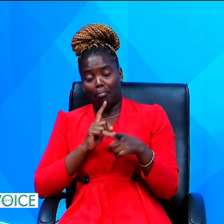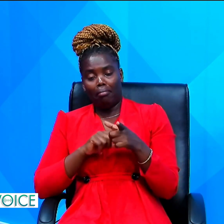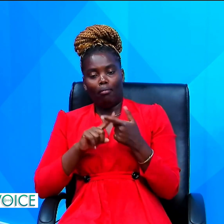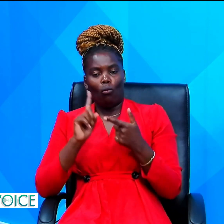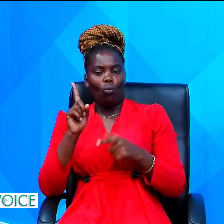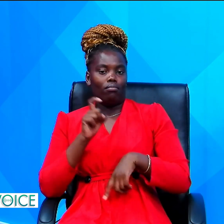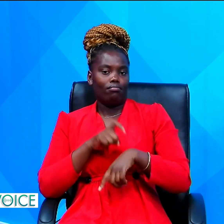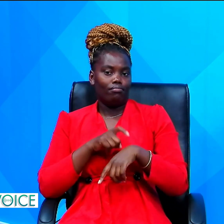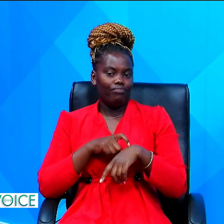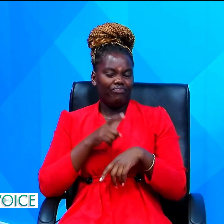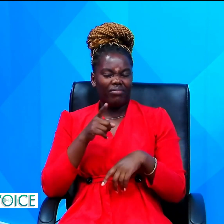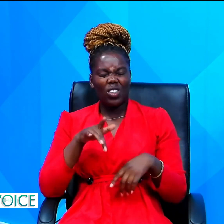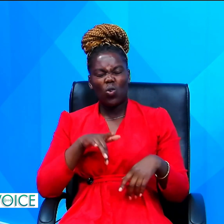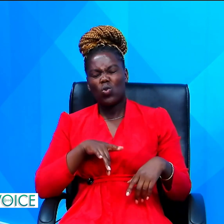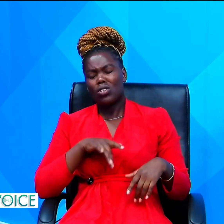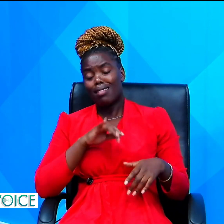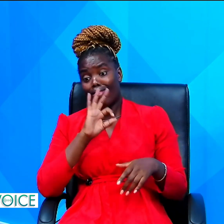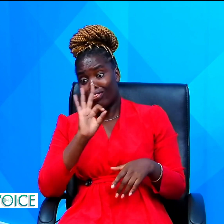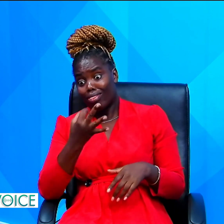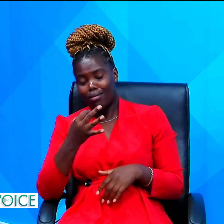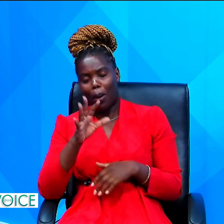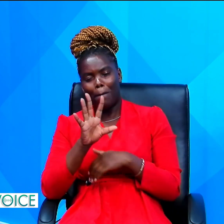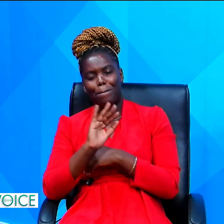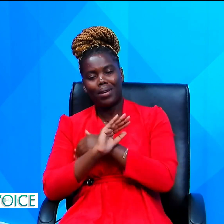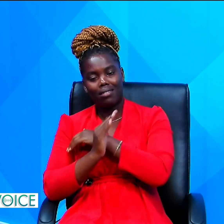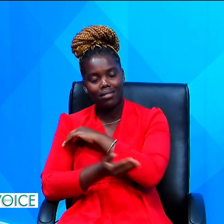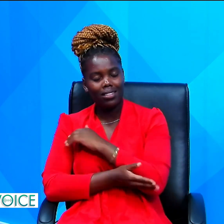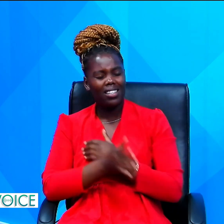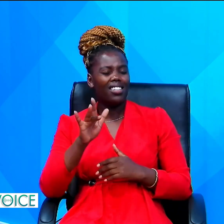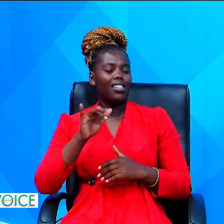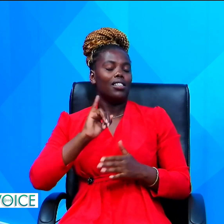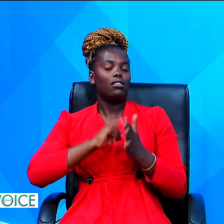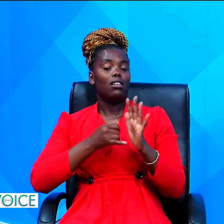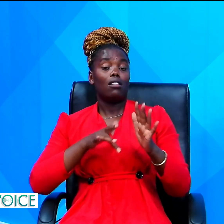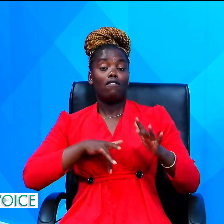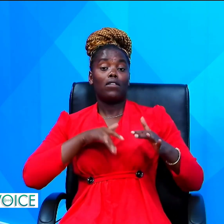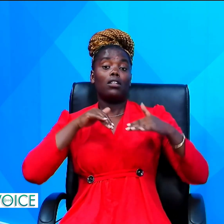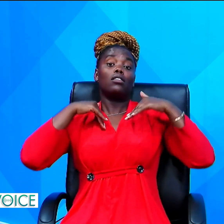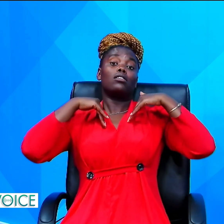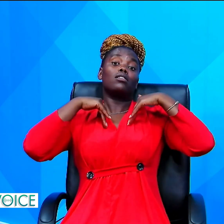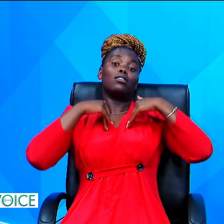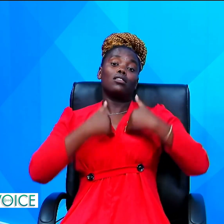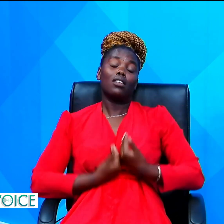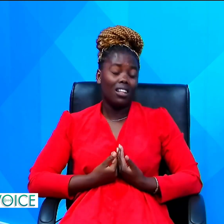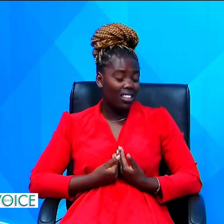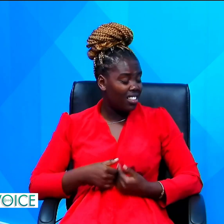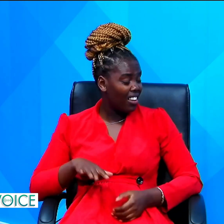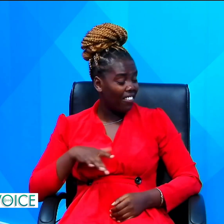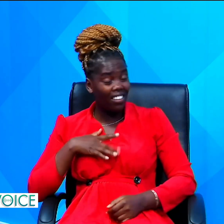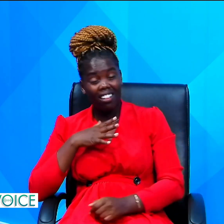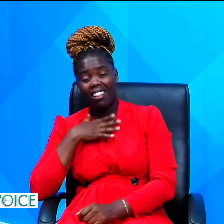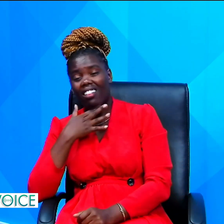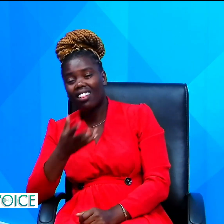We have one lady who was 27 years old, and